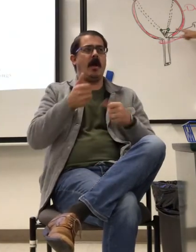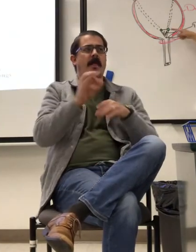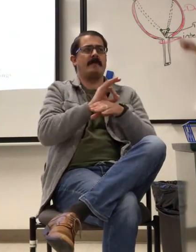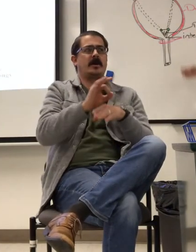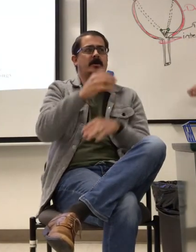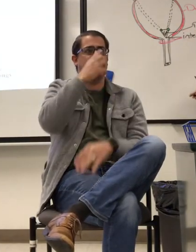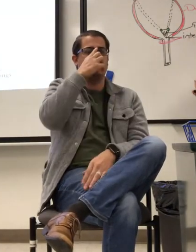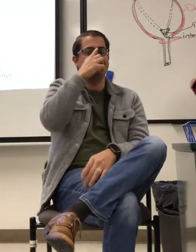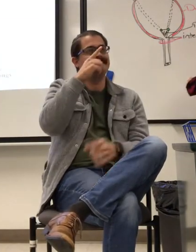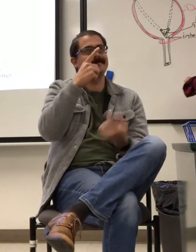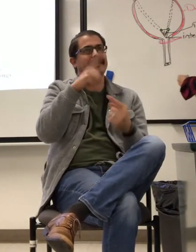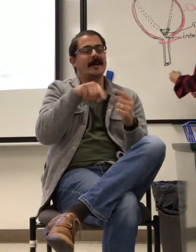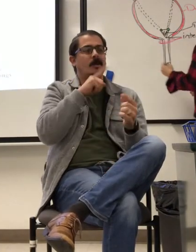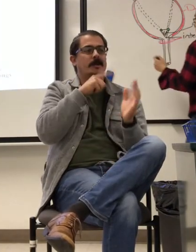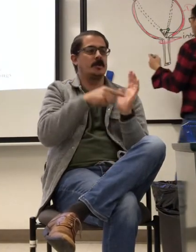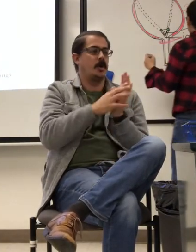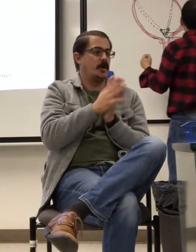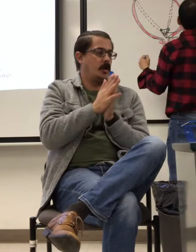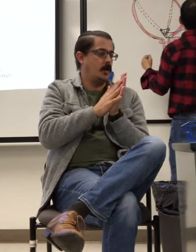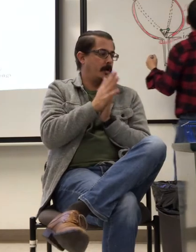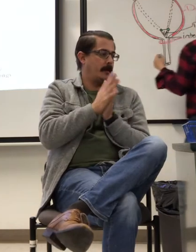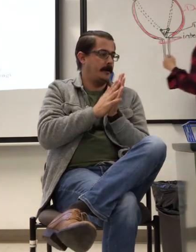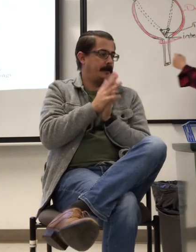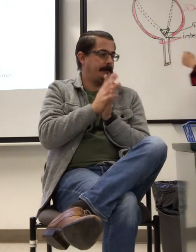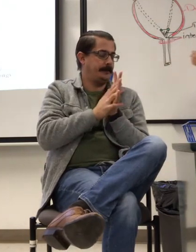I mean, I can't really show you this way. Like, for example,